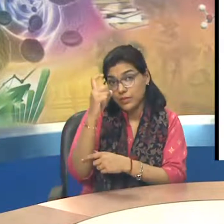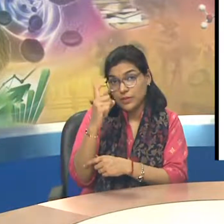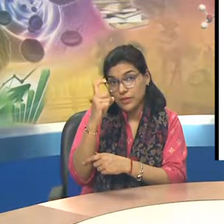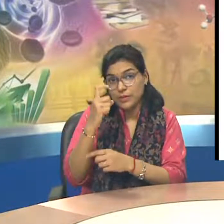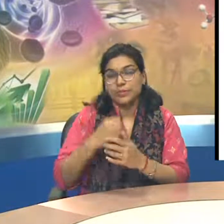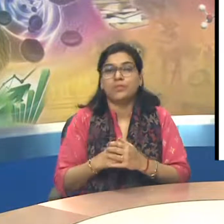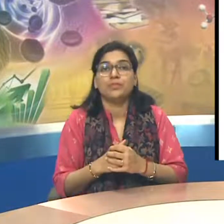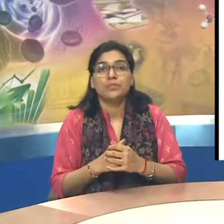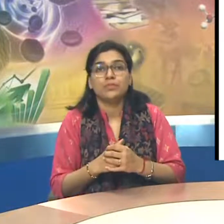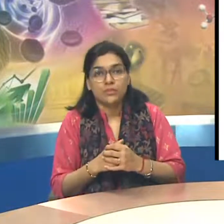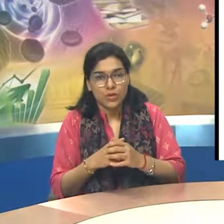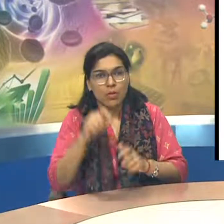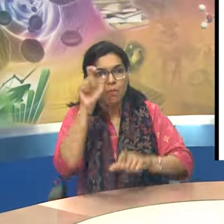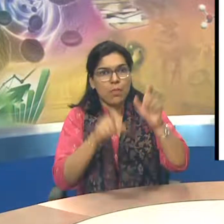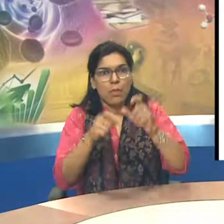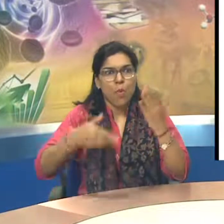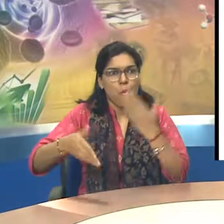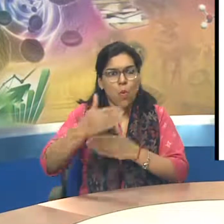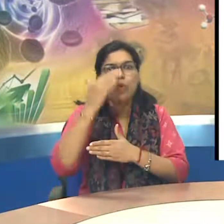Seventh point,